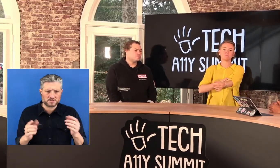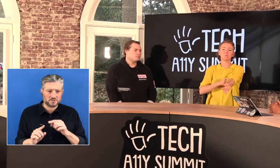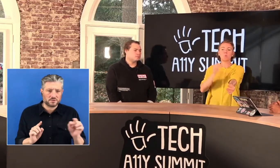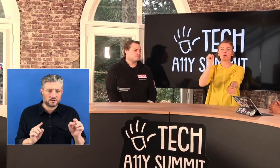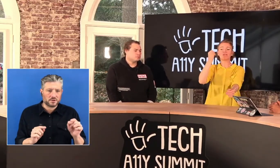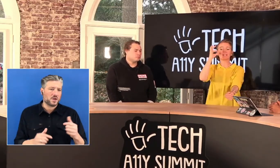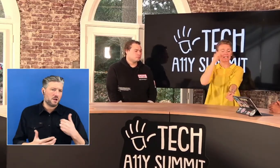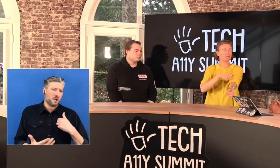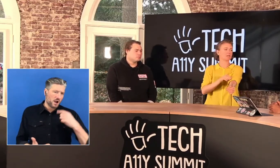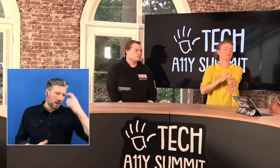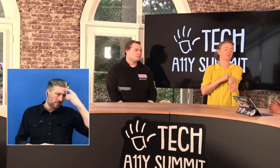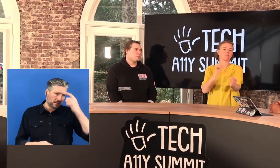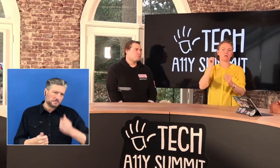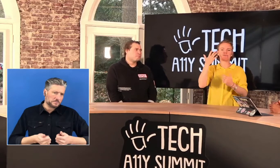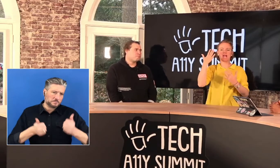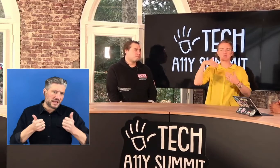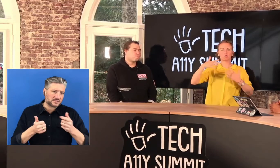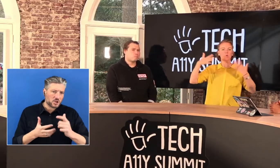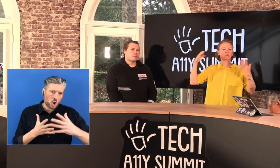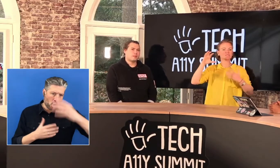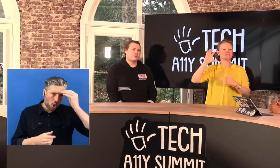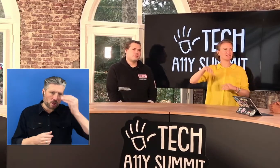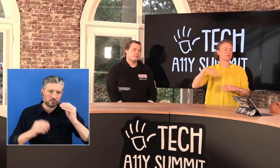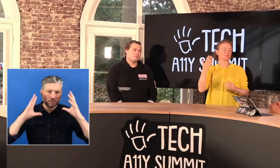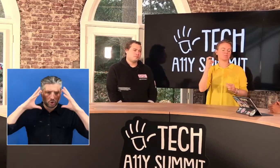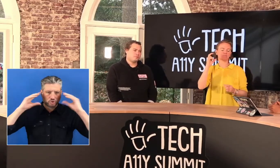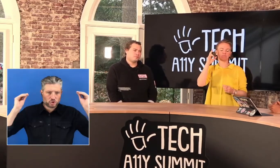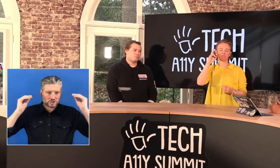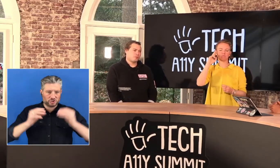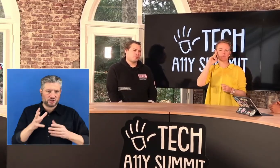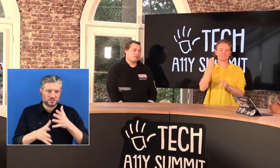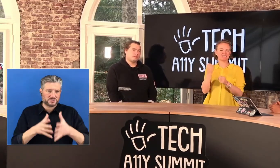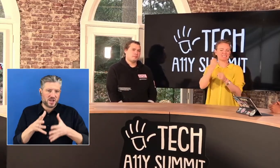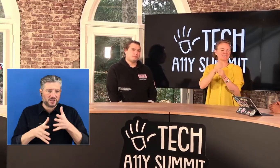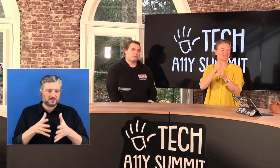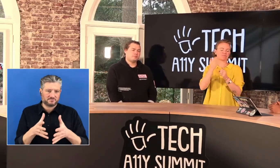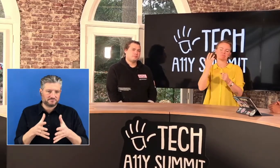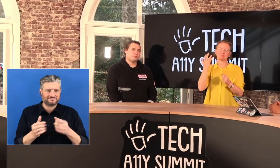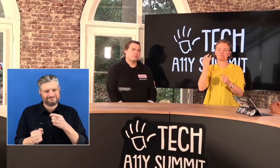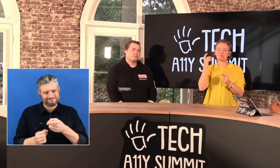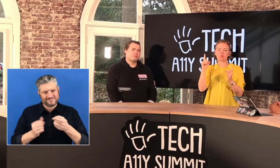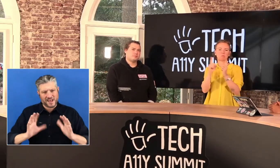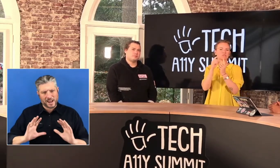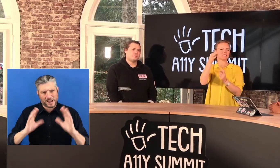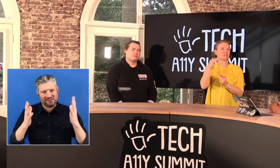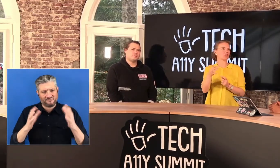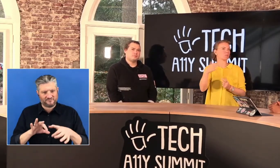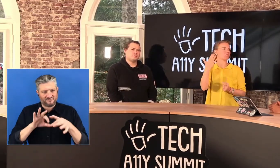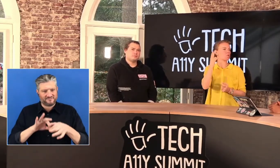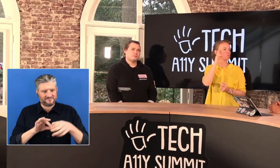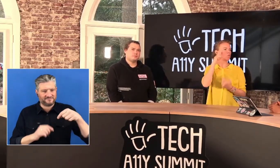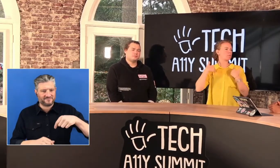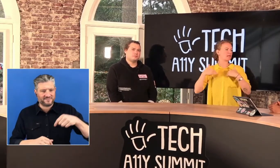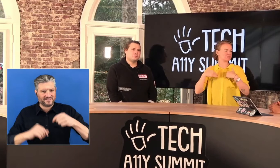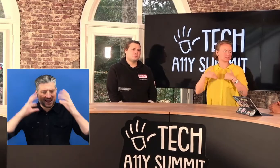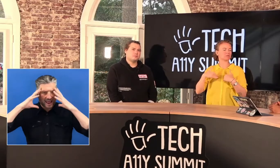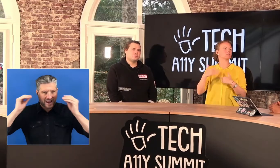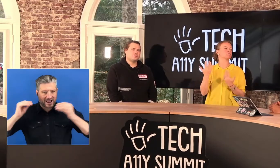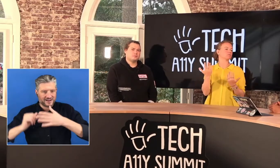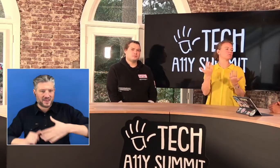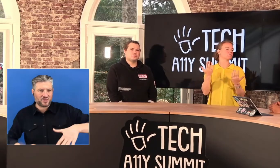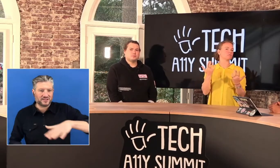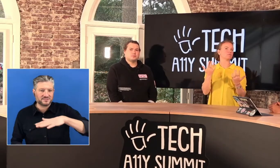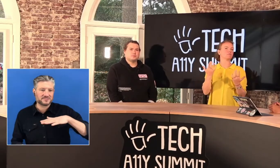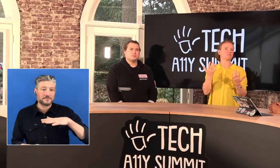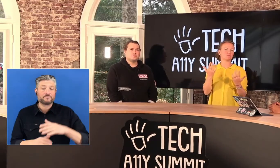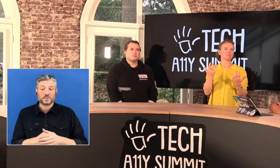Netherlands. And you can learn sign language in big cities. There are deaf meeting